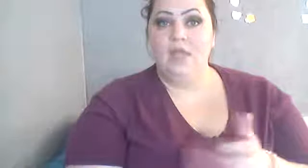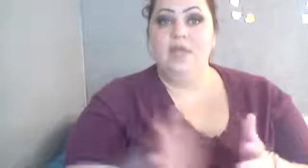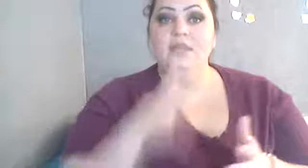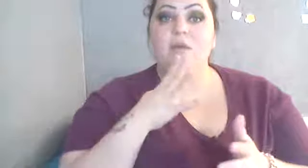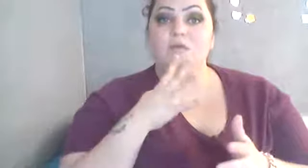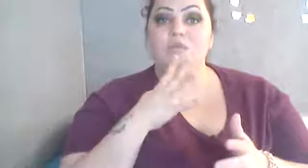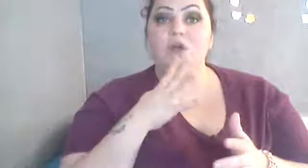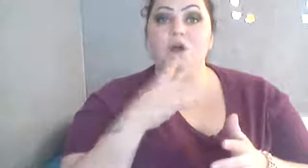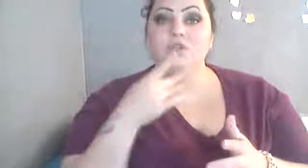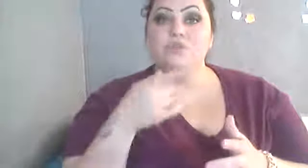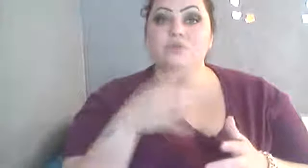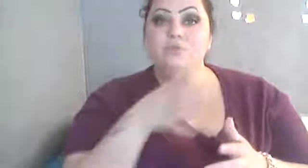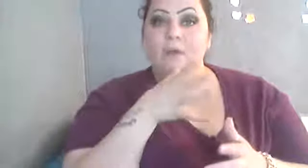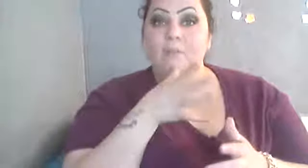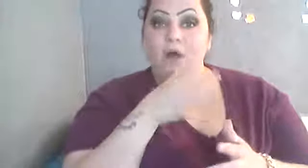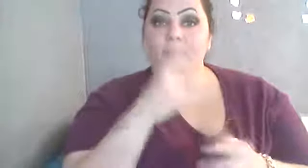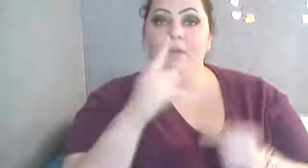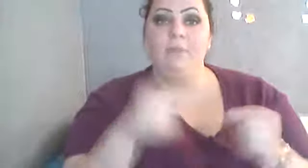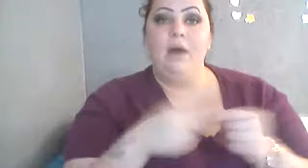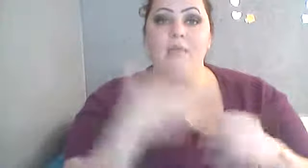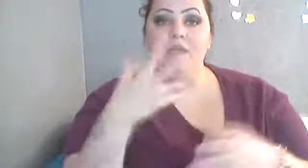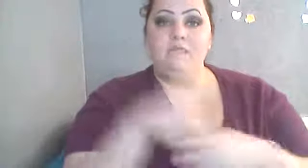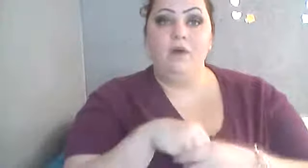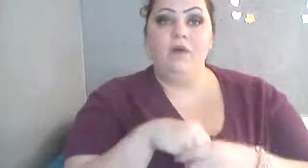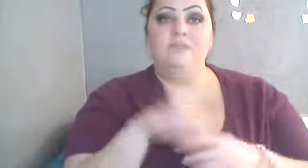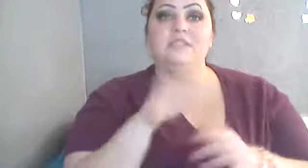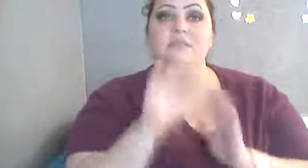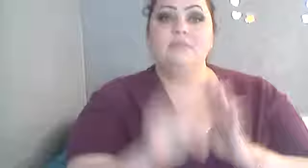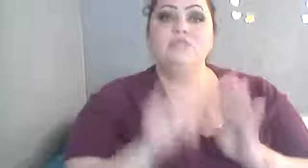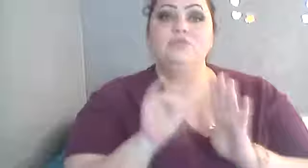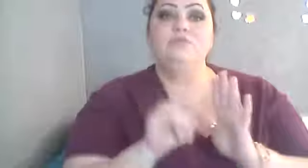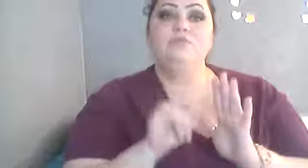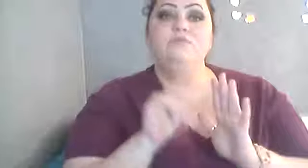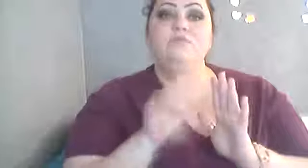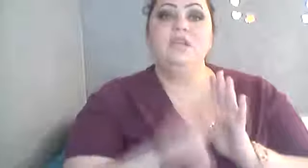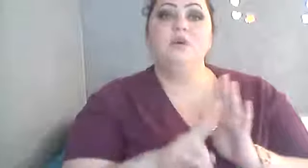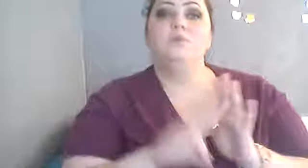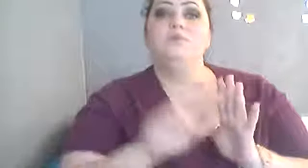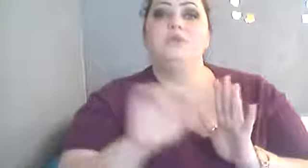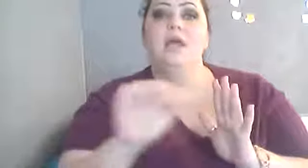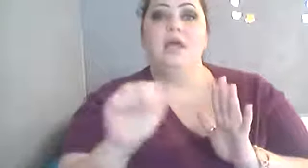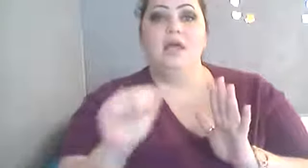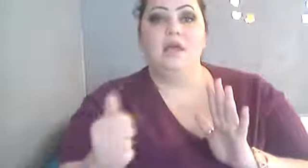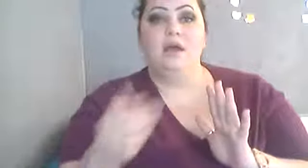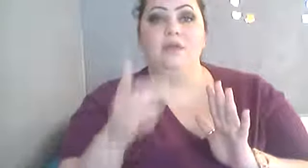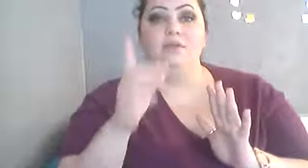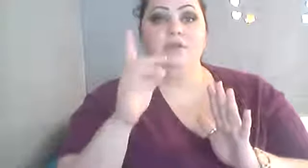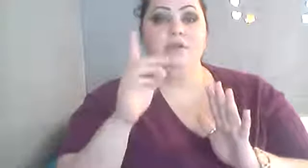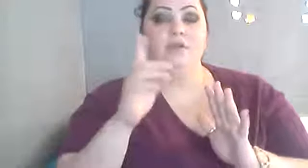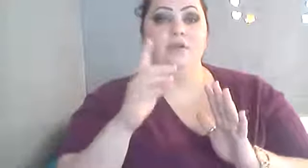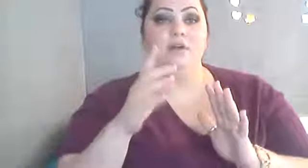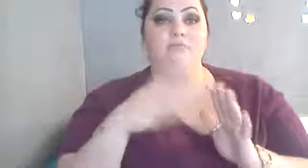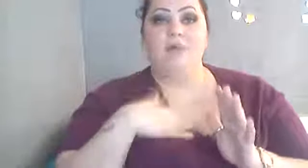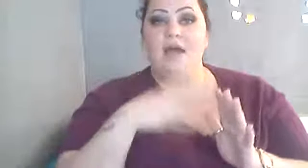And then I will talk to my mom about being involved in some of these YouTube videos and other of